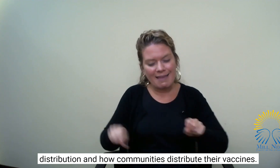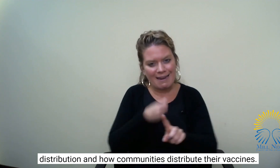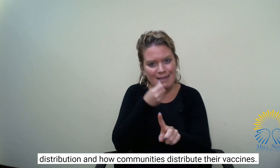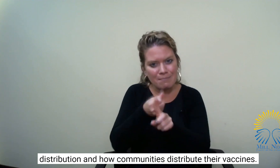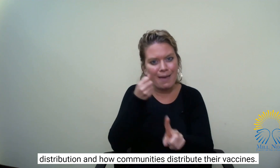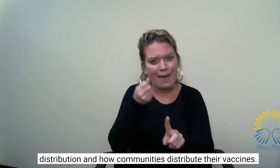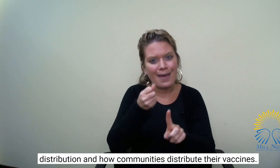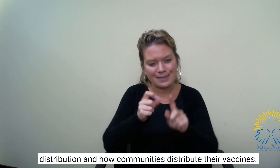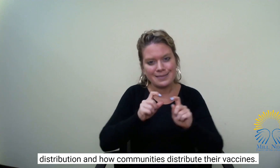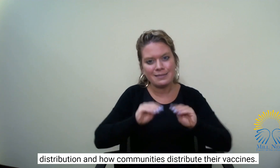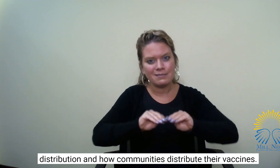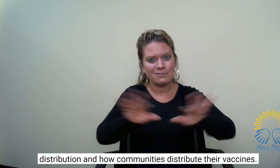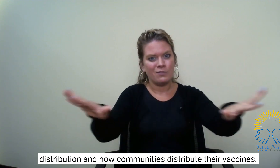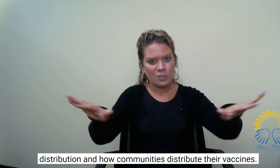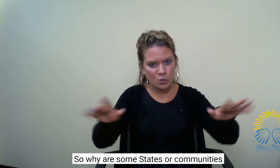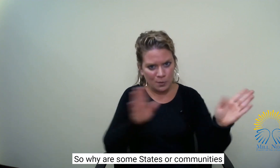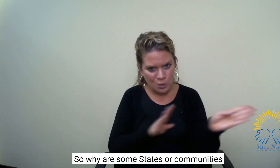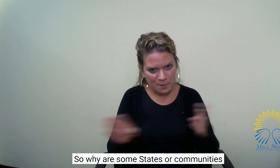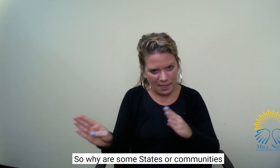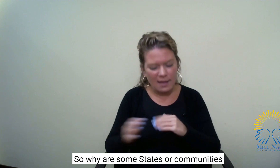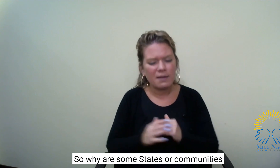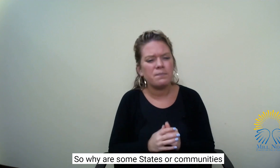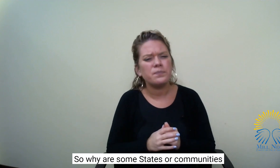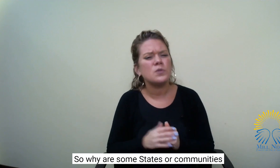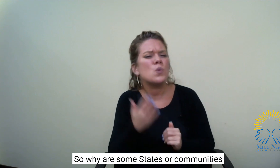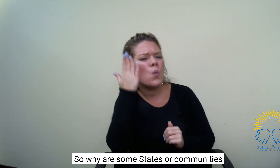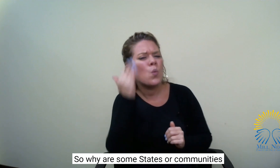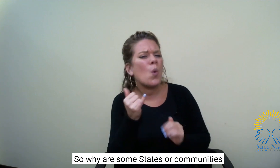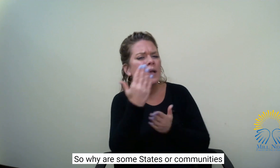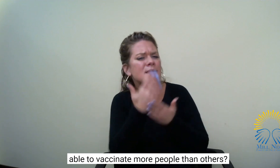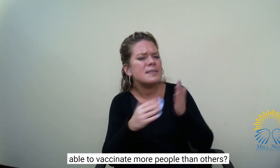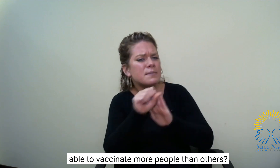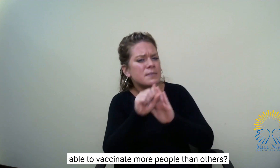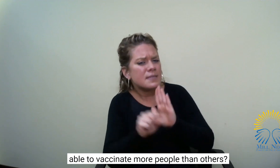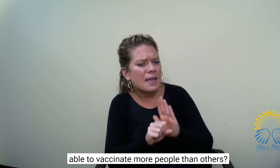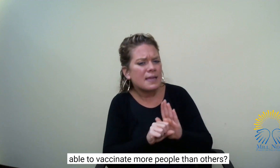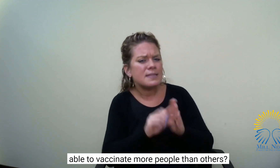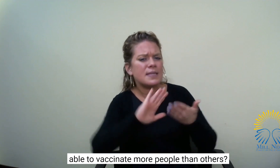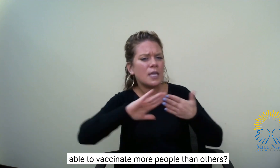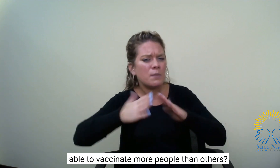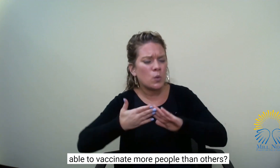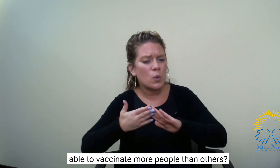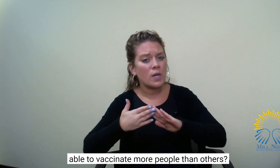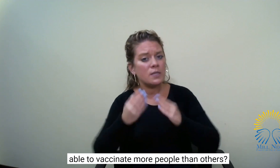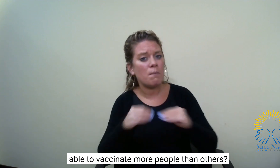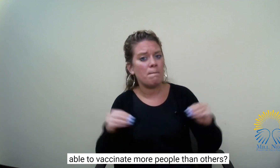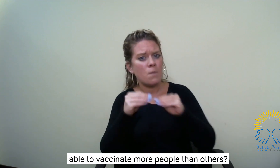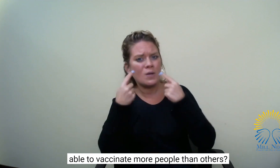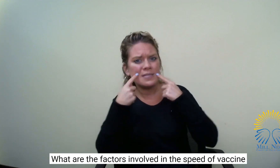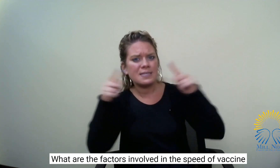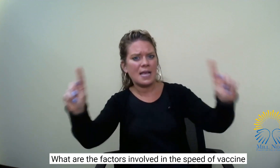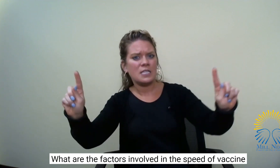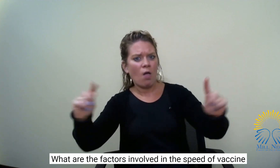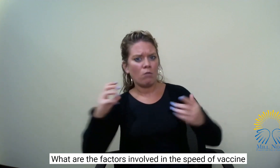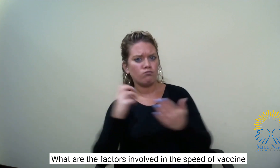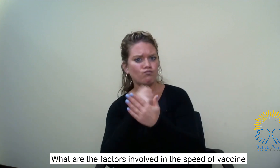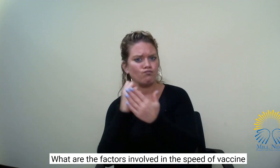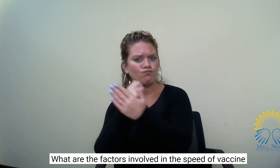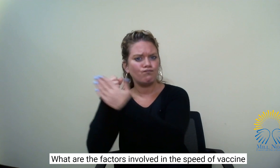communities distribute their vaccines. So why are some states or communities able to vaccinate more people than others? What are the factors involved in the speed